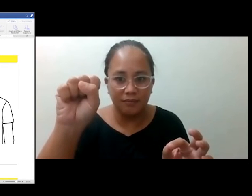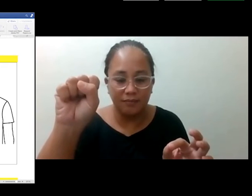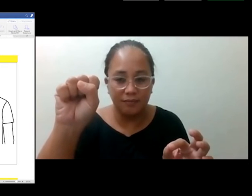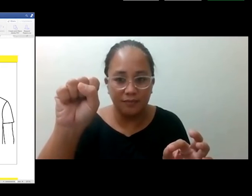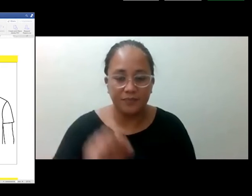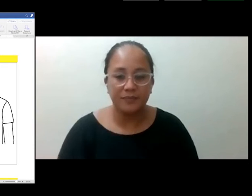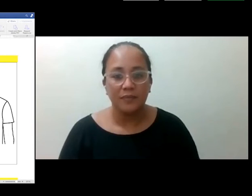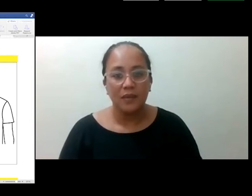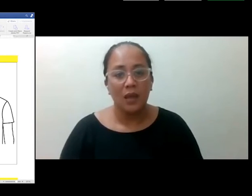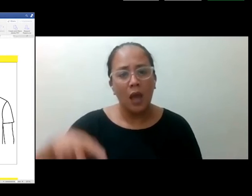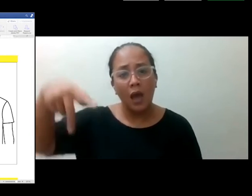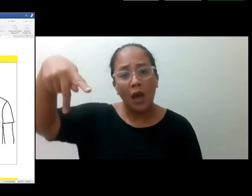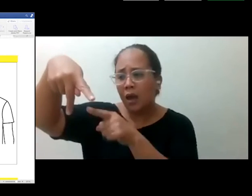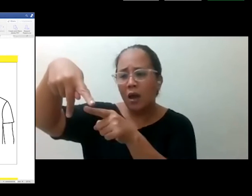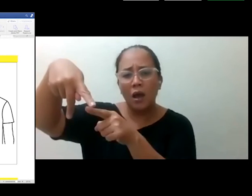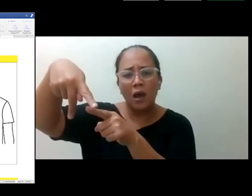And the predicate is how many.